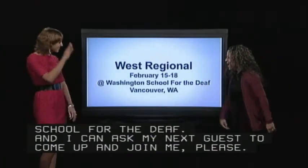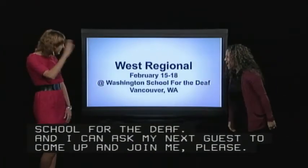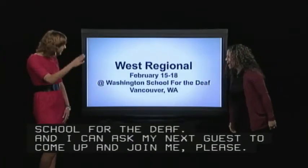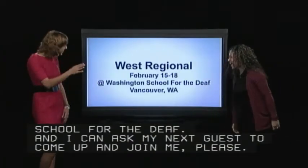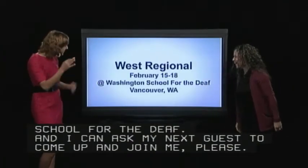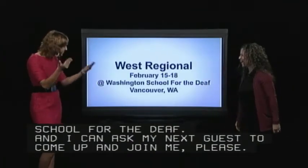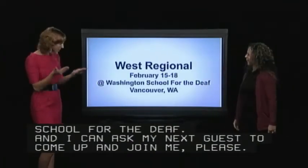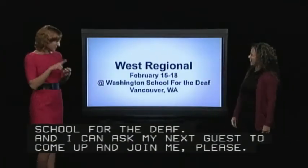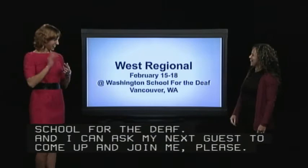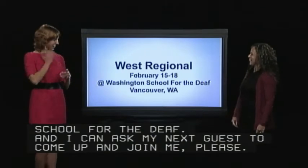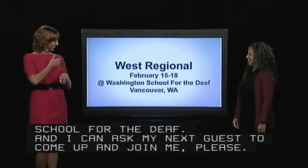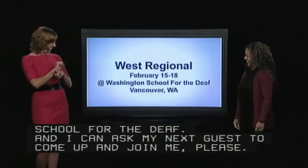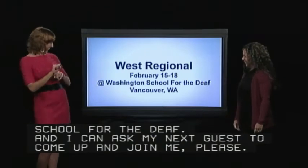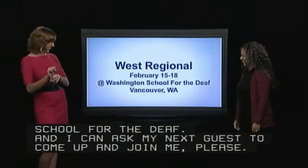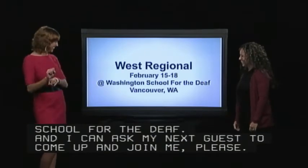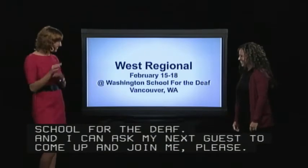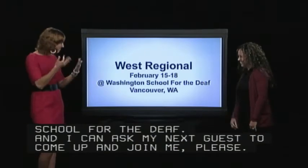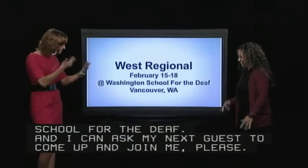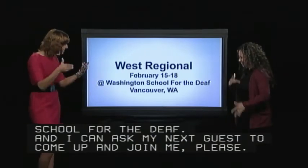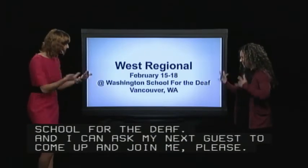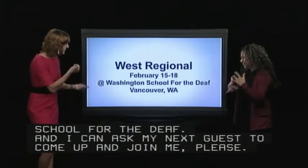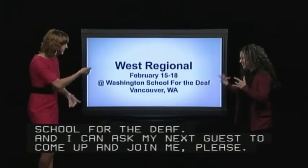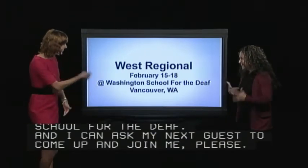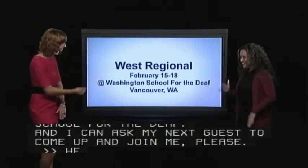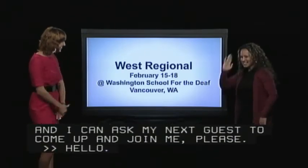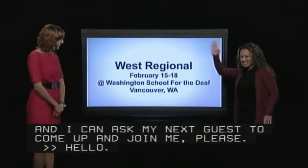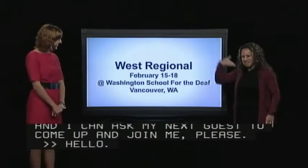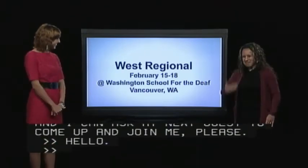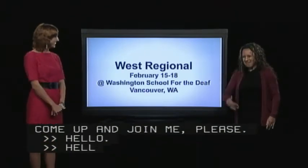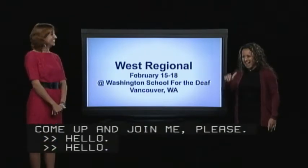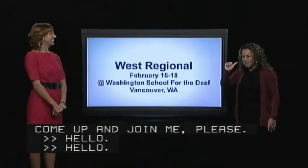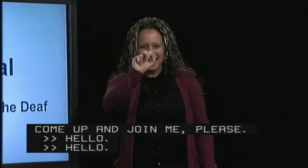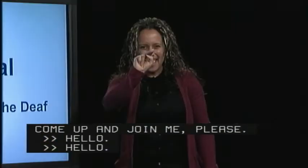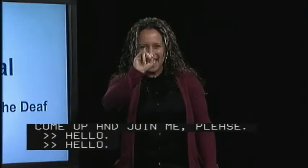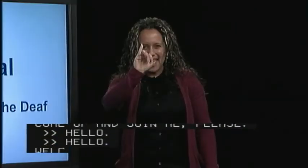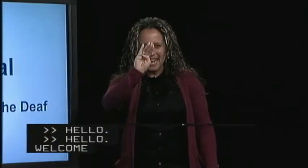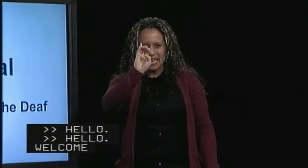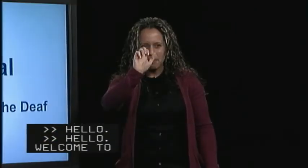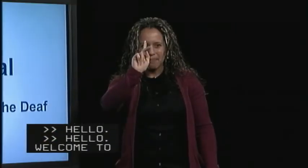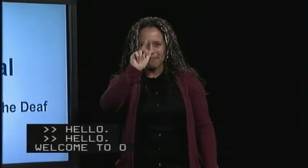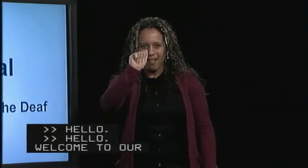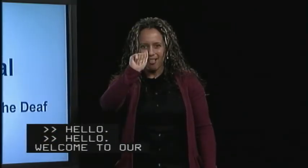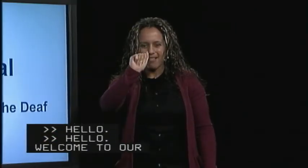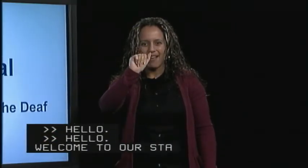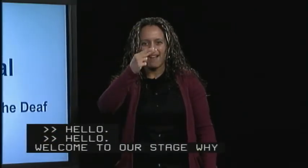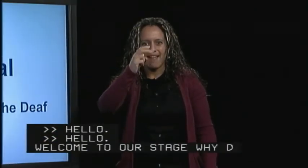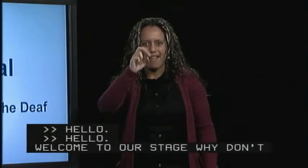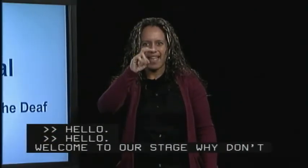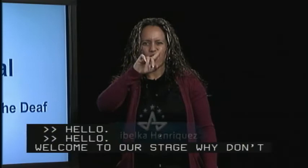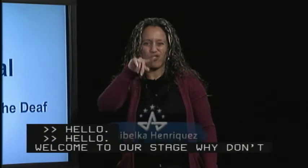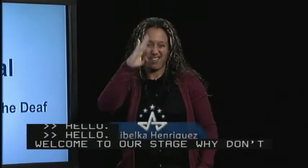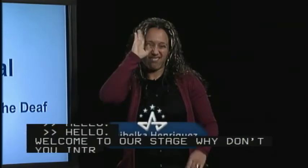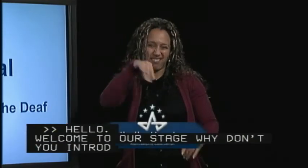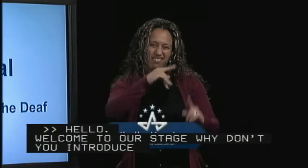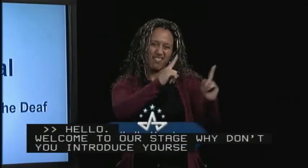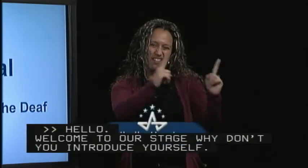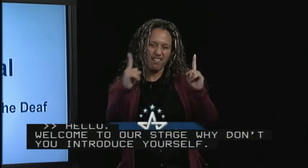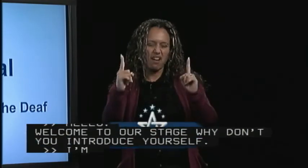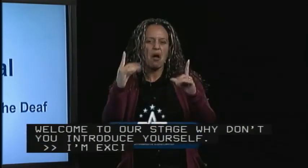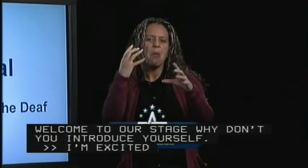Hello. Hello. Welcome to our stage. Why don't you introduce yourself? I'm excited. Ana Belka Enriquez is my